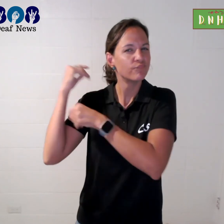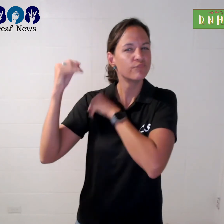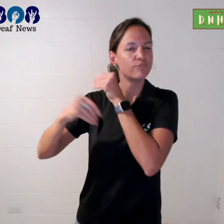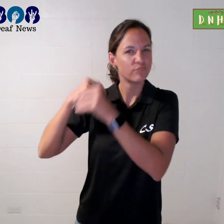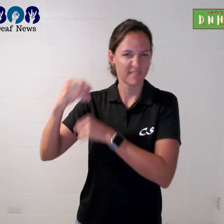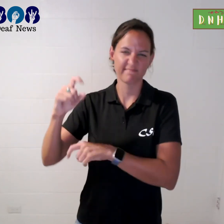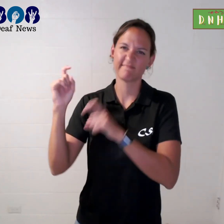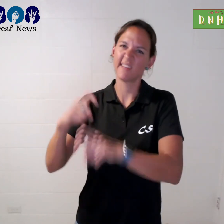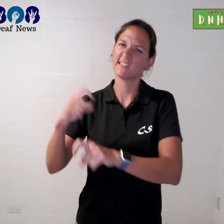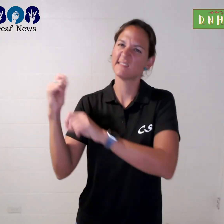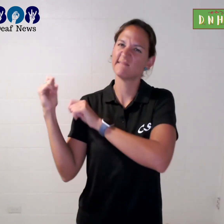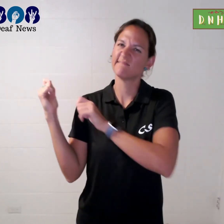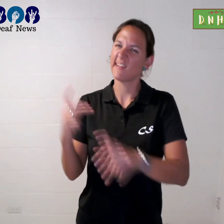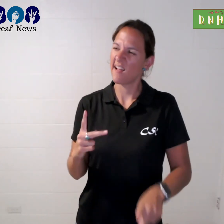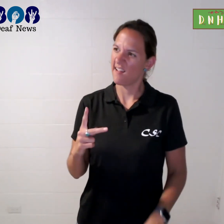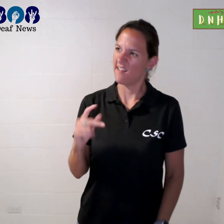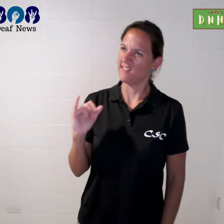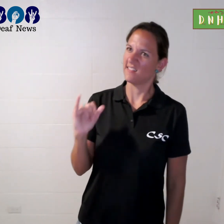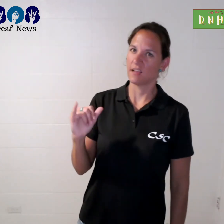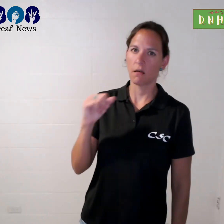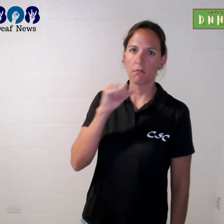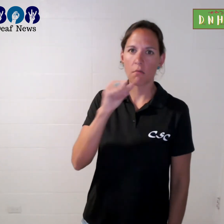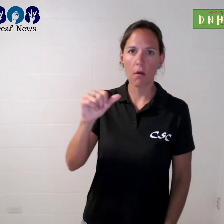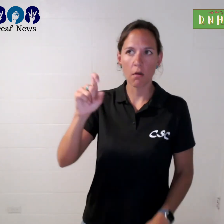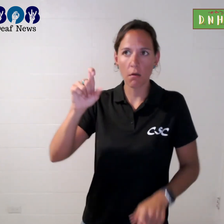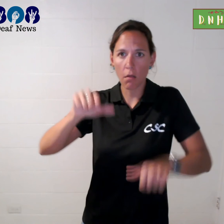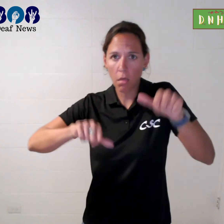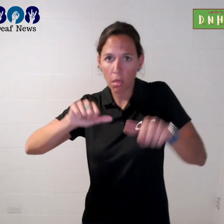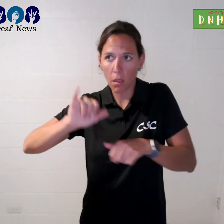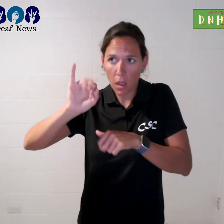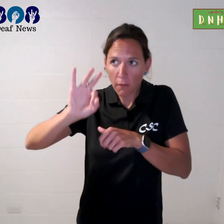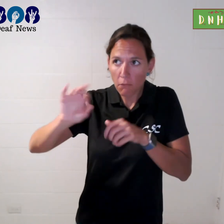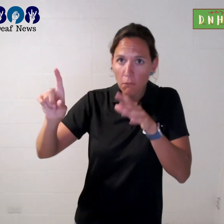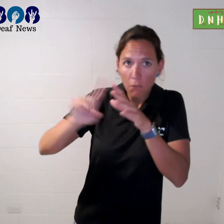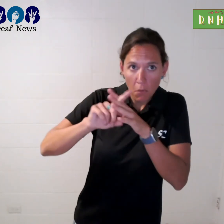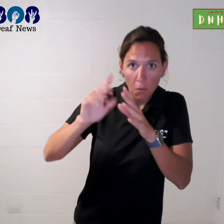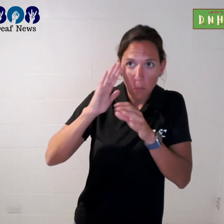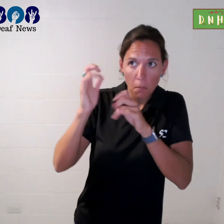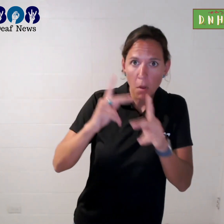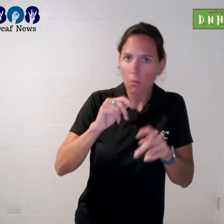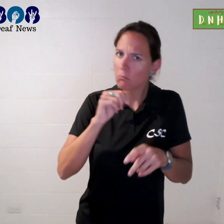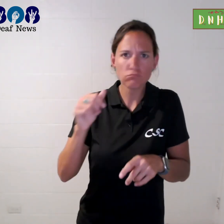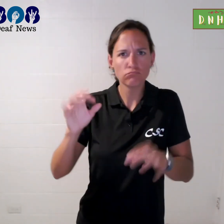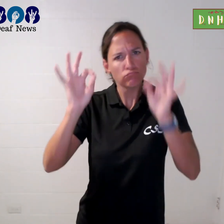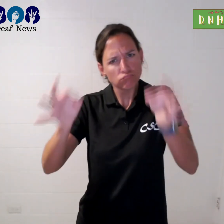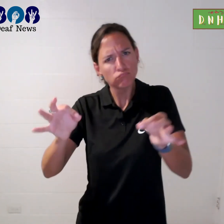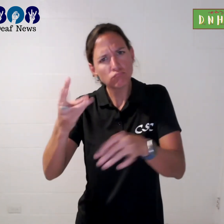that needs to be brought back. It was never an if, but it was a matter